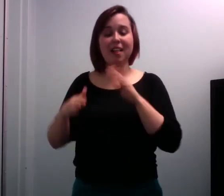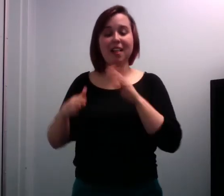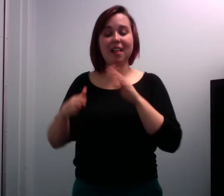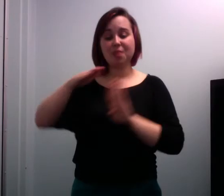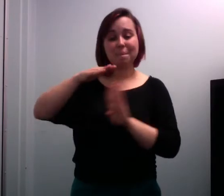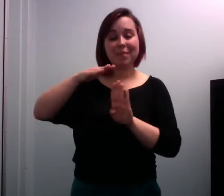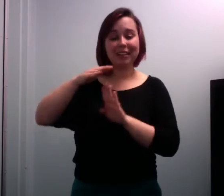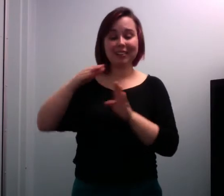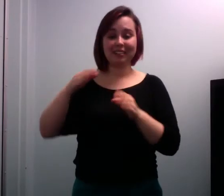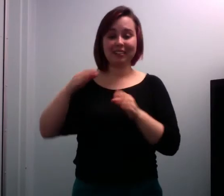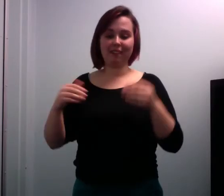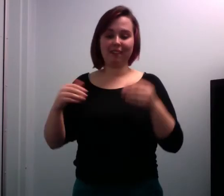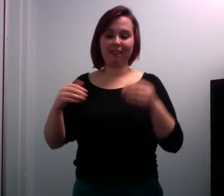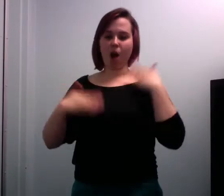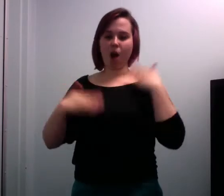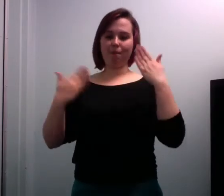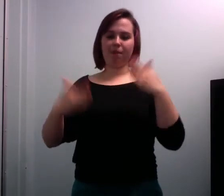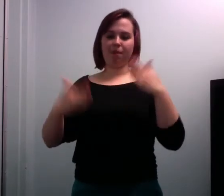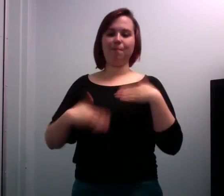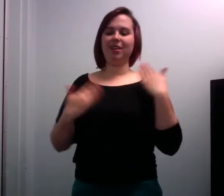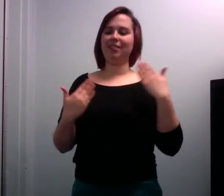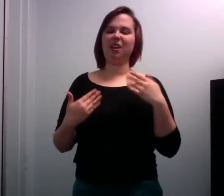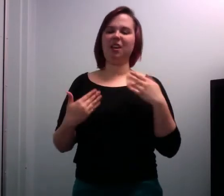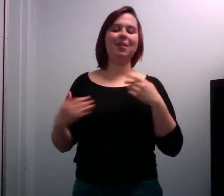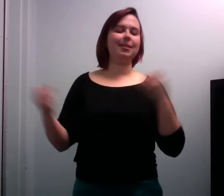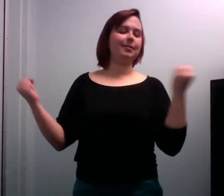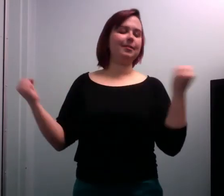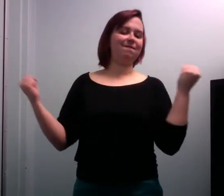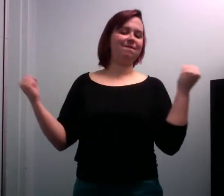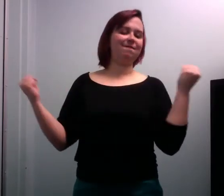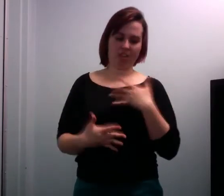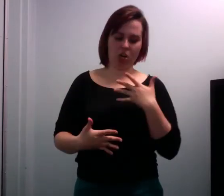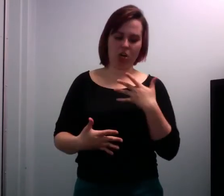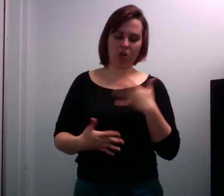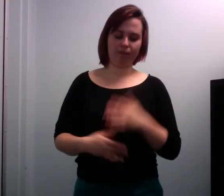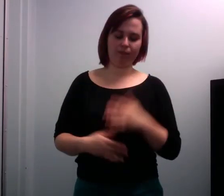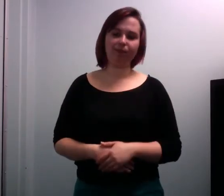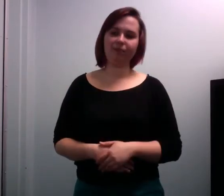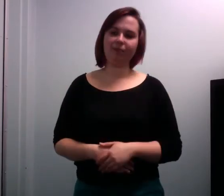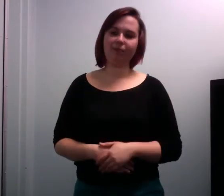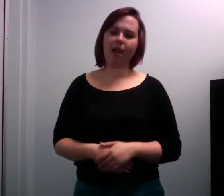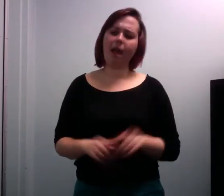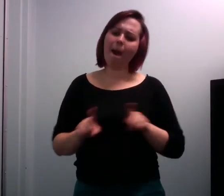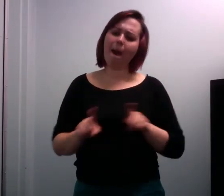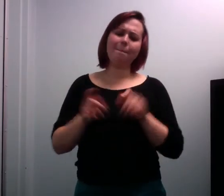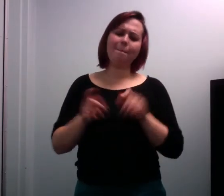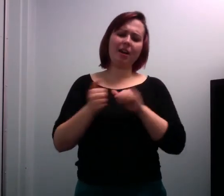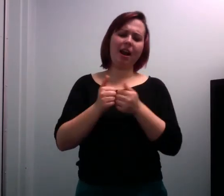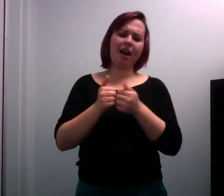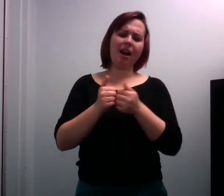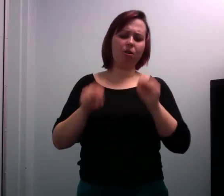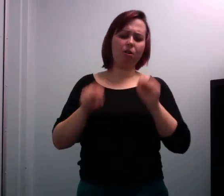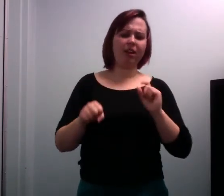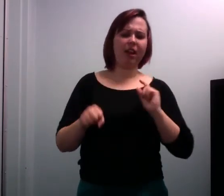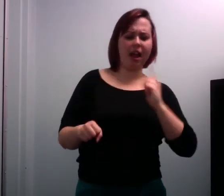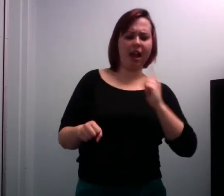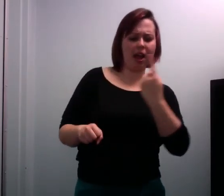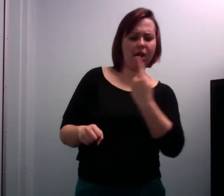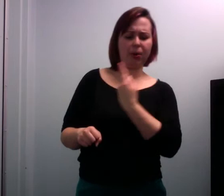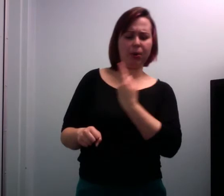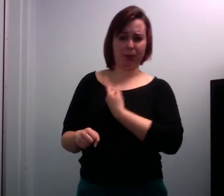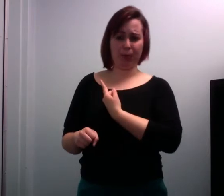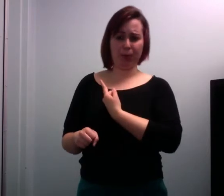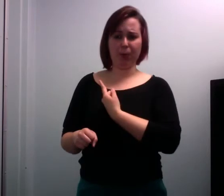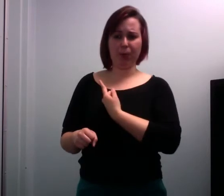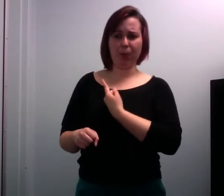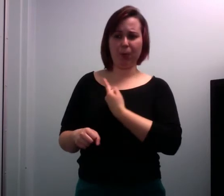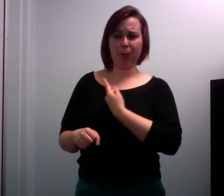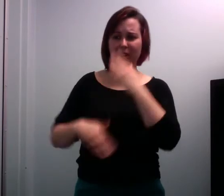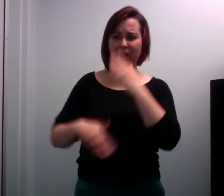get past our fears? As Susan Jeffers says in her book of the same title, feel the fear and do it